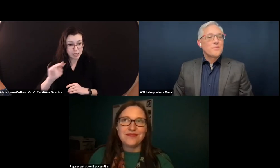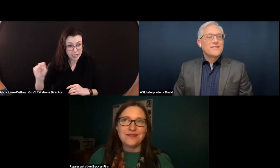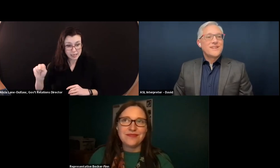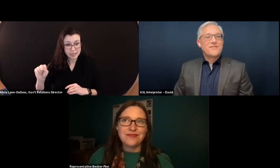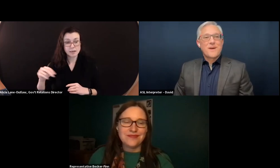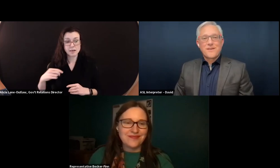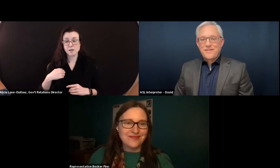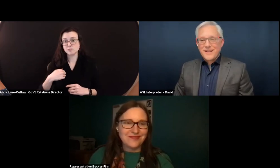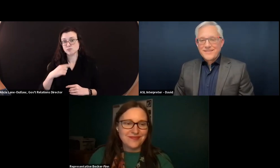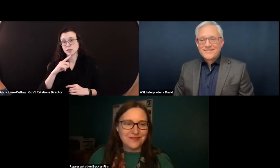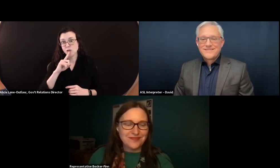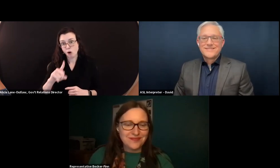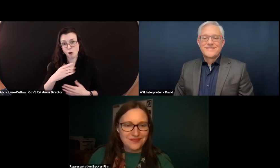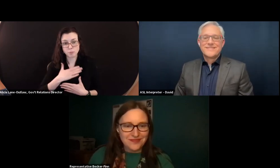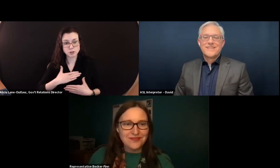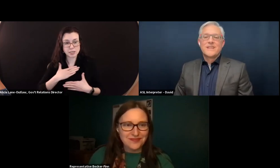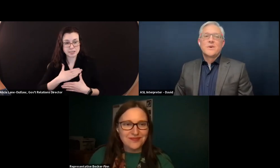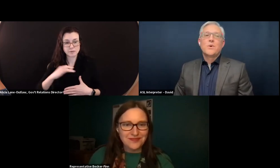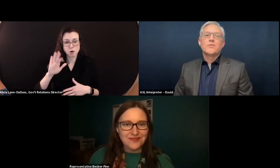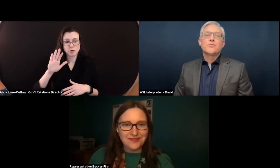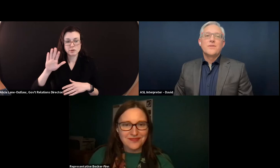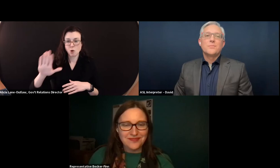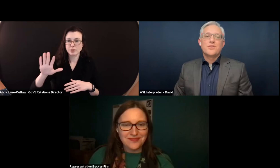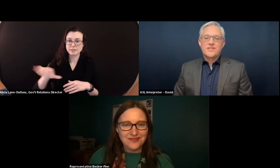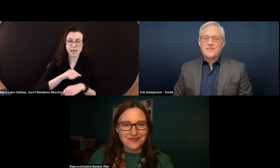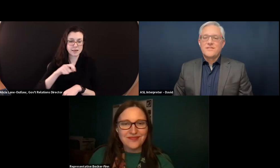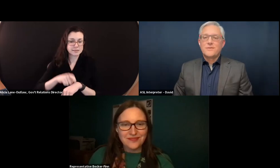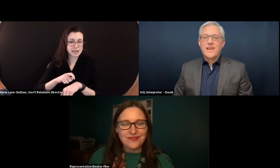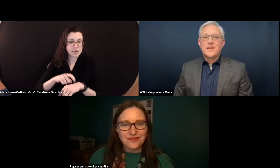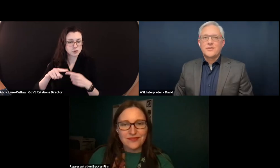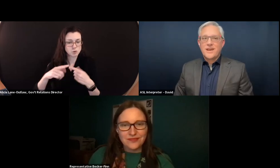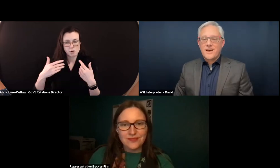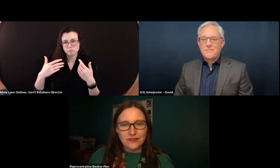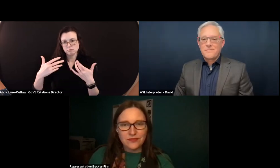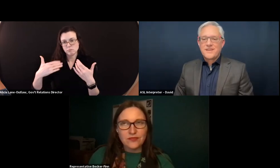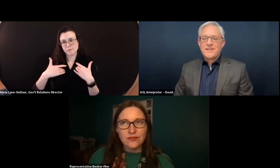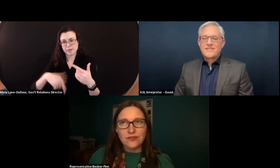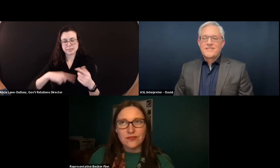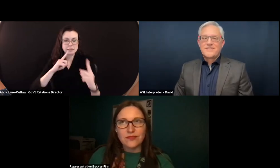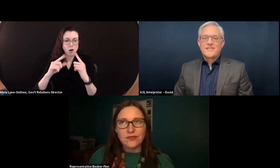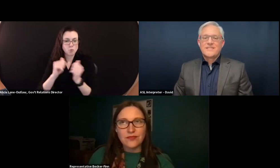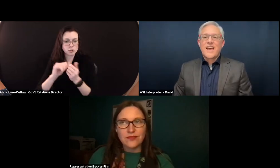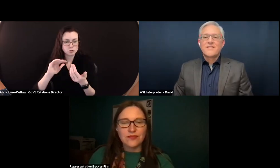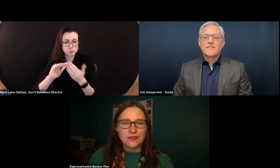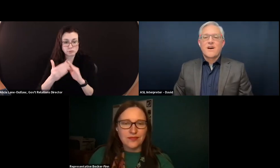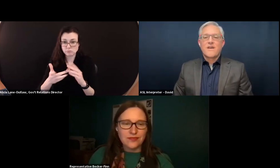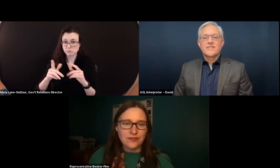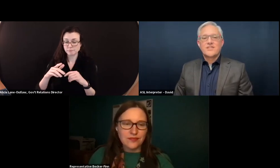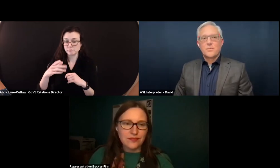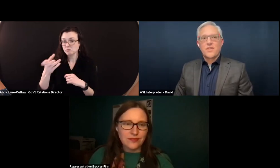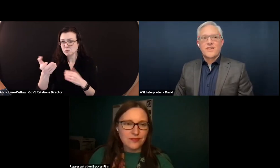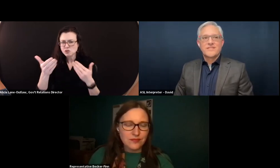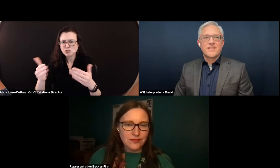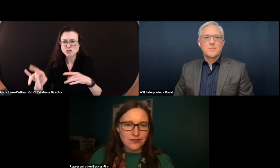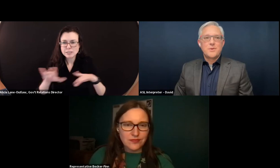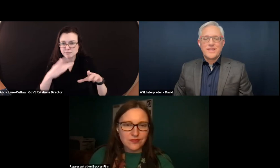Welcome, Representative Becker-Finn. We are truly appreciative of you taking your time to have this